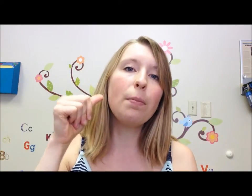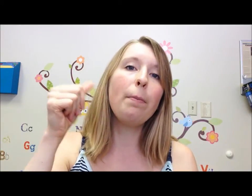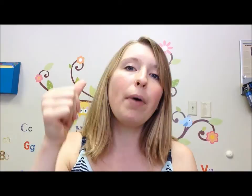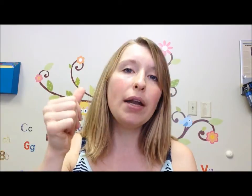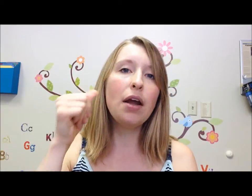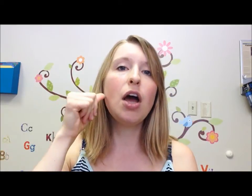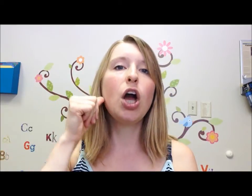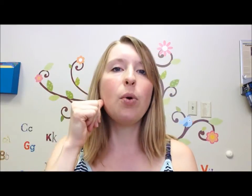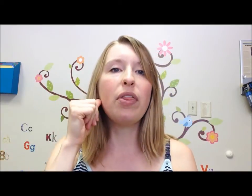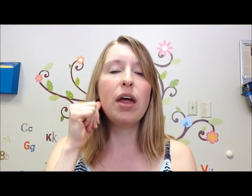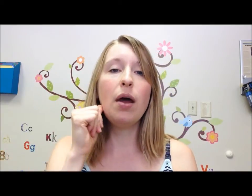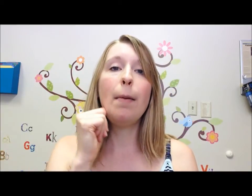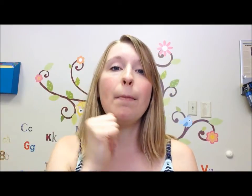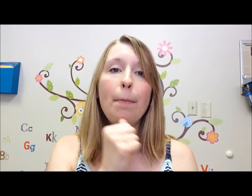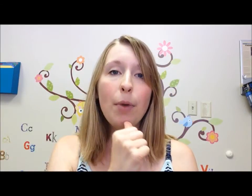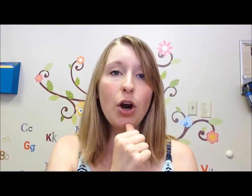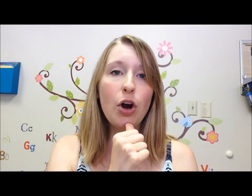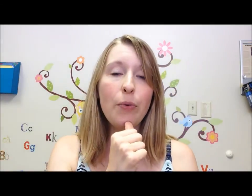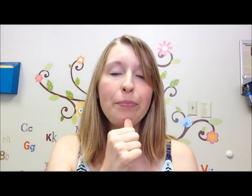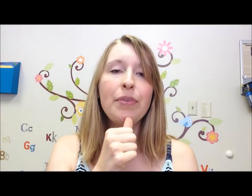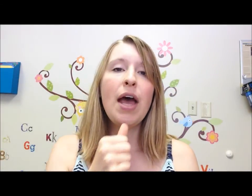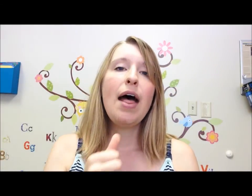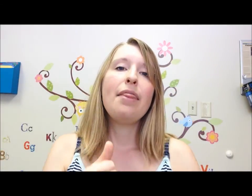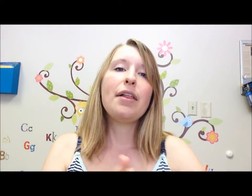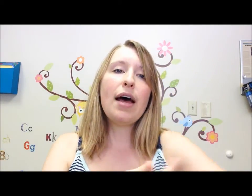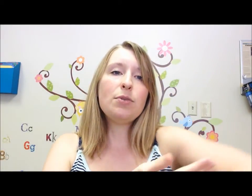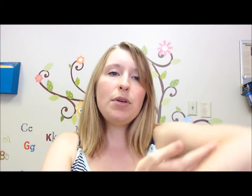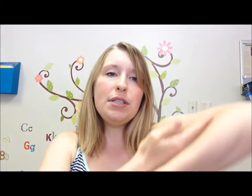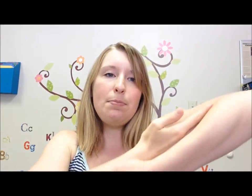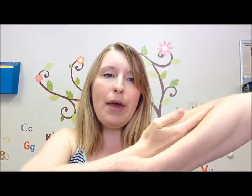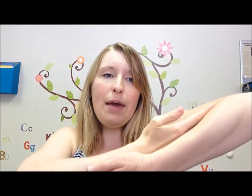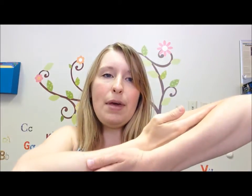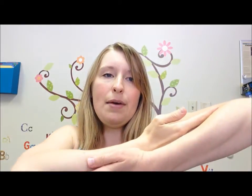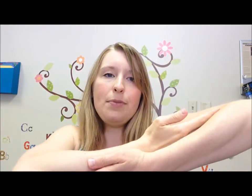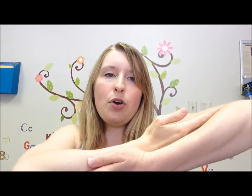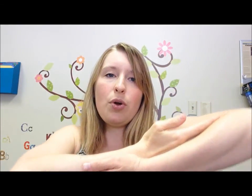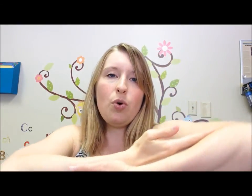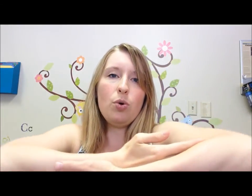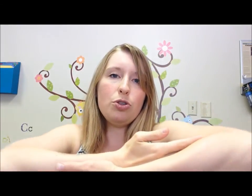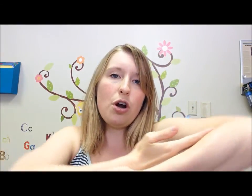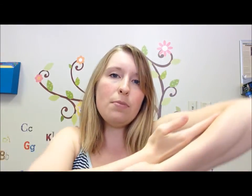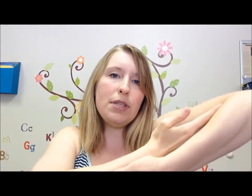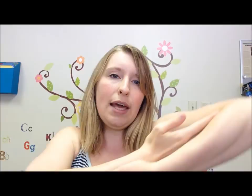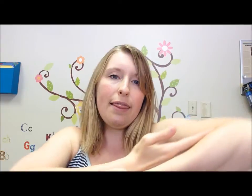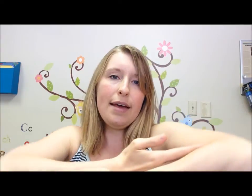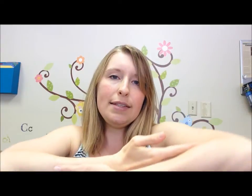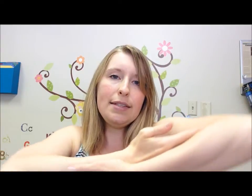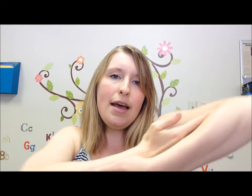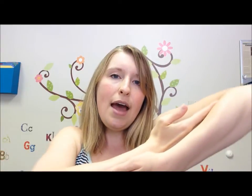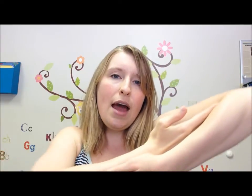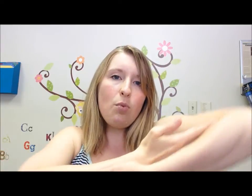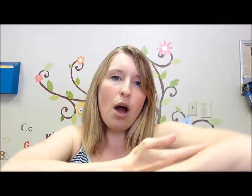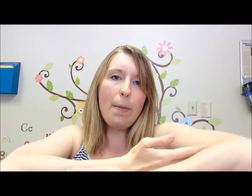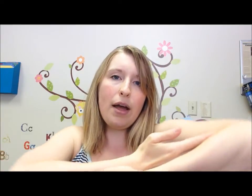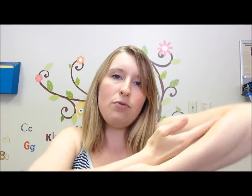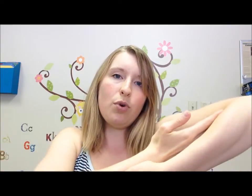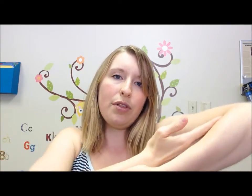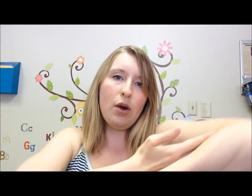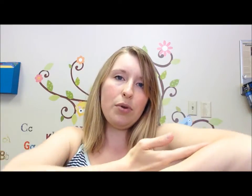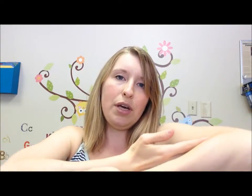but go with it. Girl. The last one is baby. You're going to hold your arms like this and rock back and forth like holding a